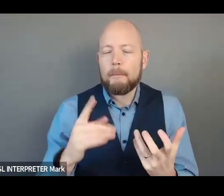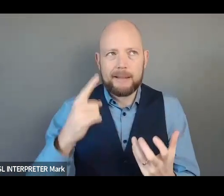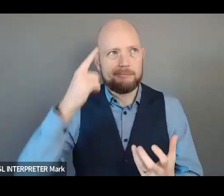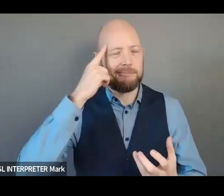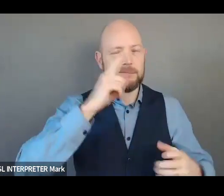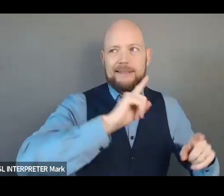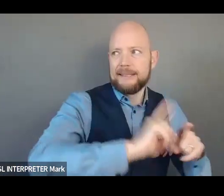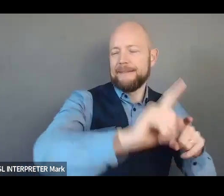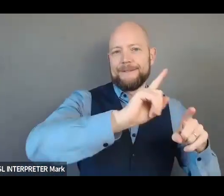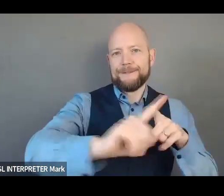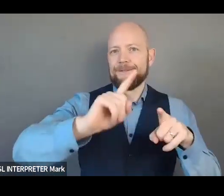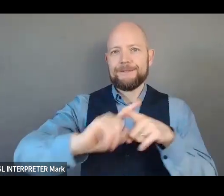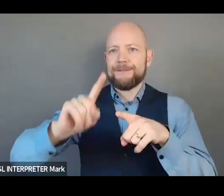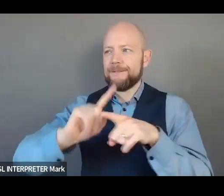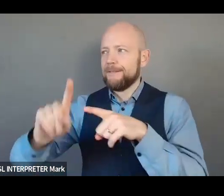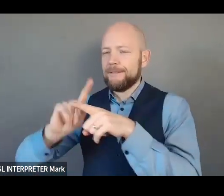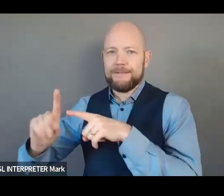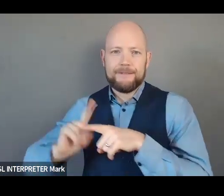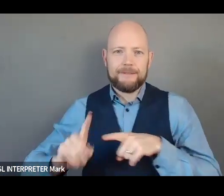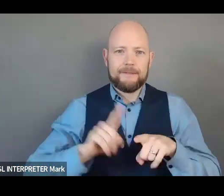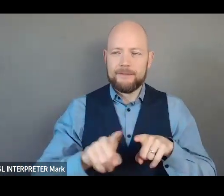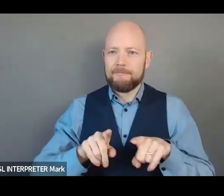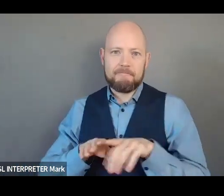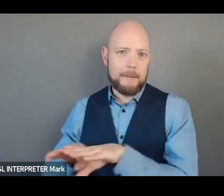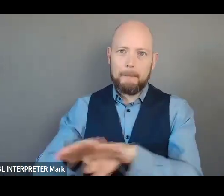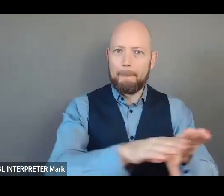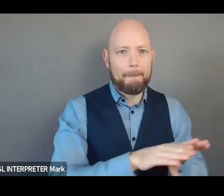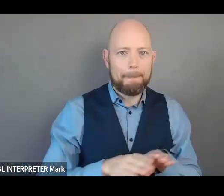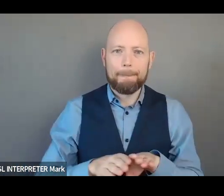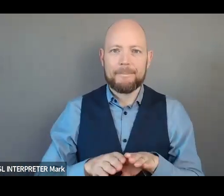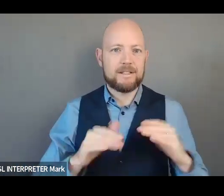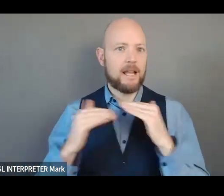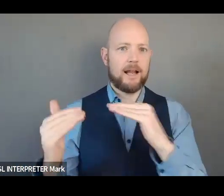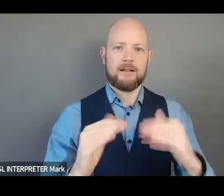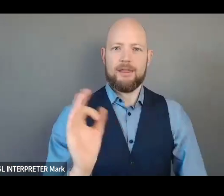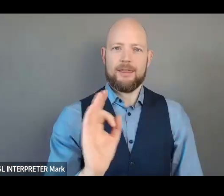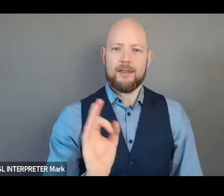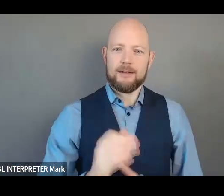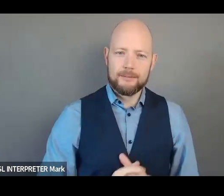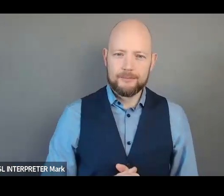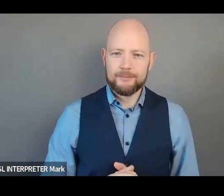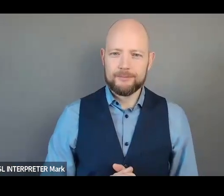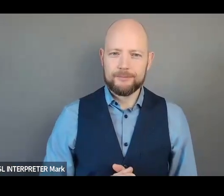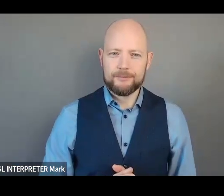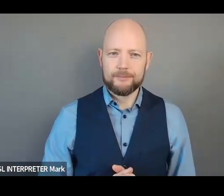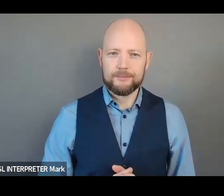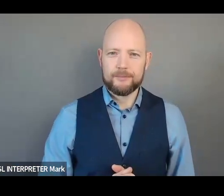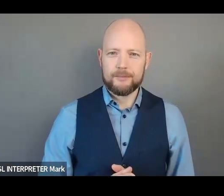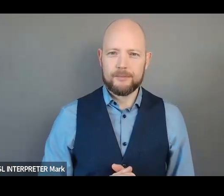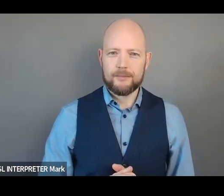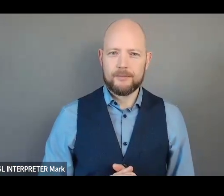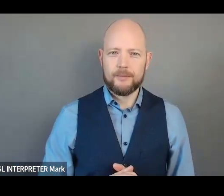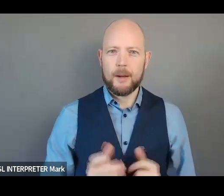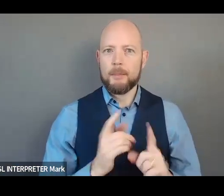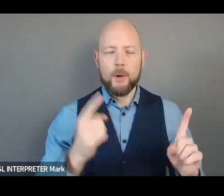talking about people about terms and conditions of employment and pay, which remain critical, of course. We've had a long period of